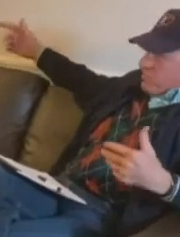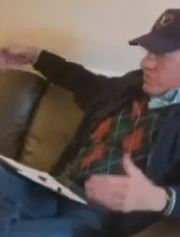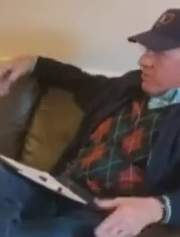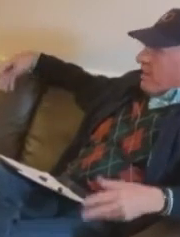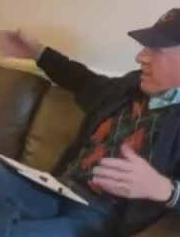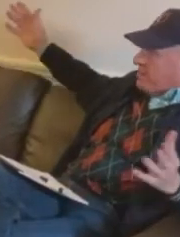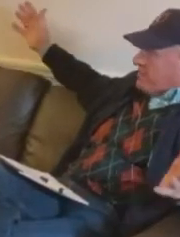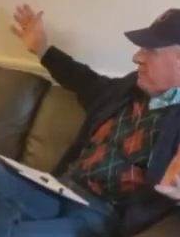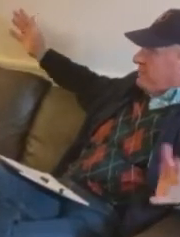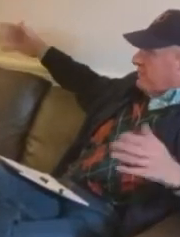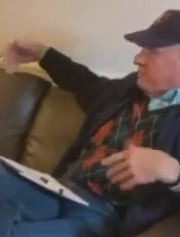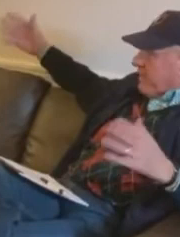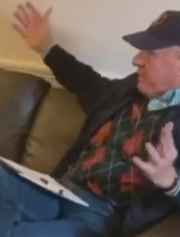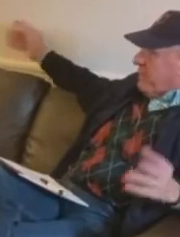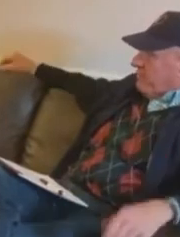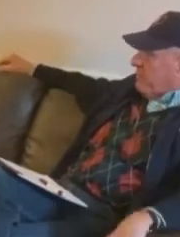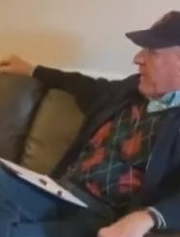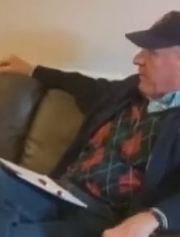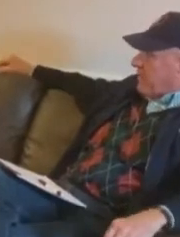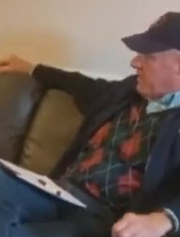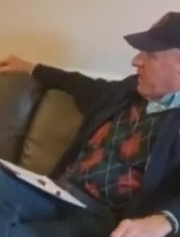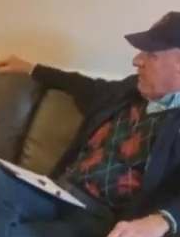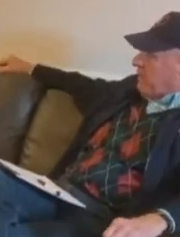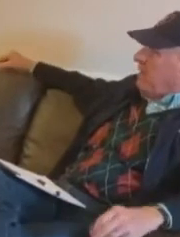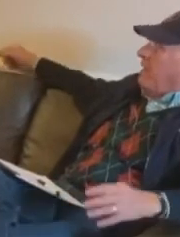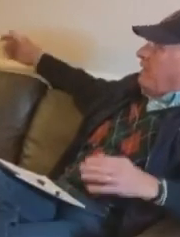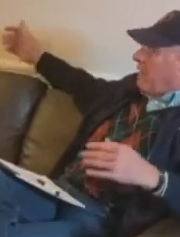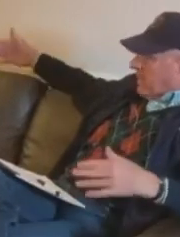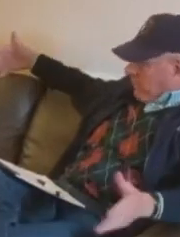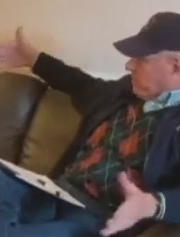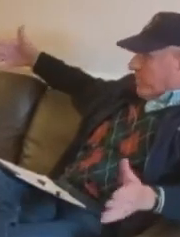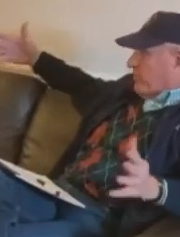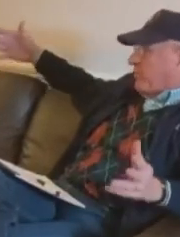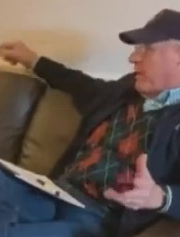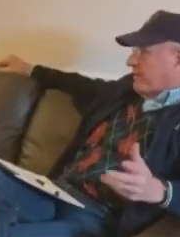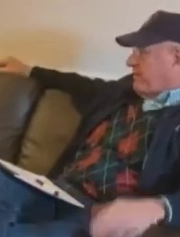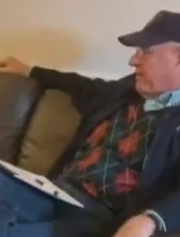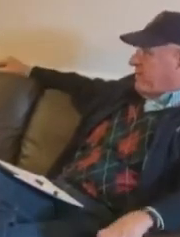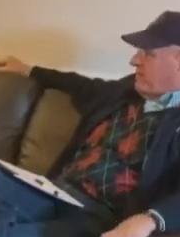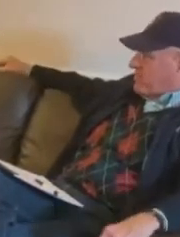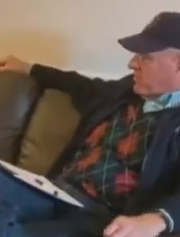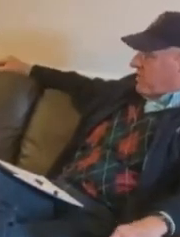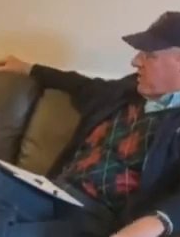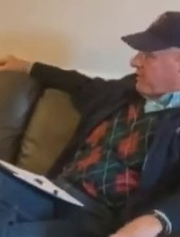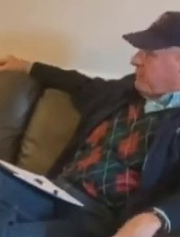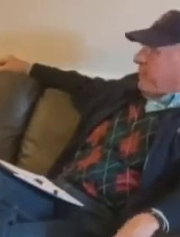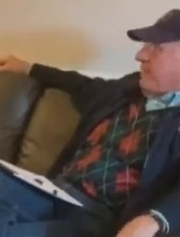to the service. He was in a car accident, and by then the lottery had come in. And I went to Paris Island in